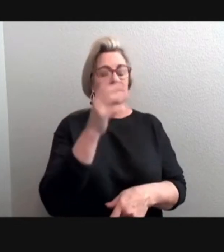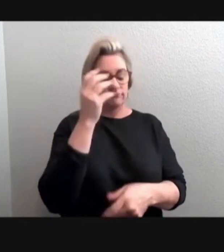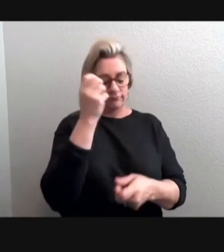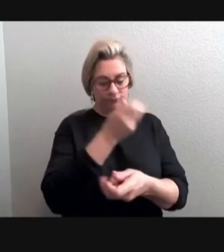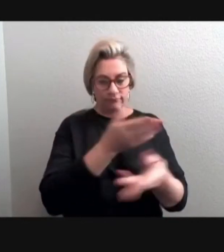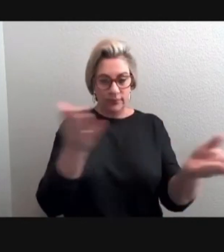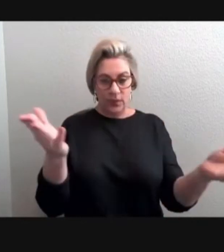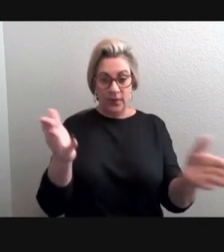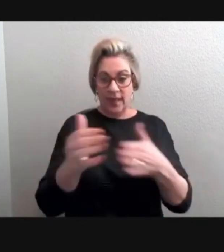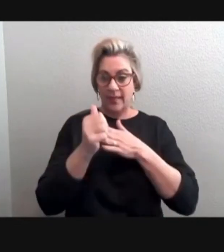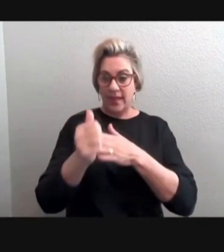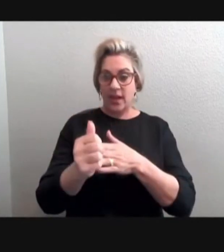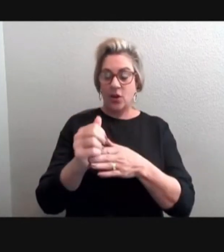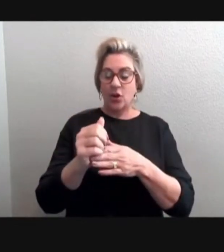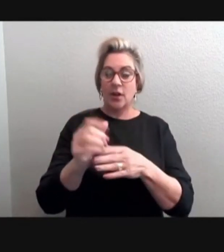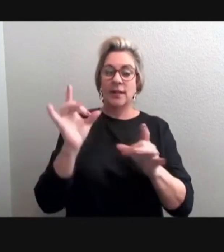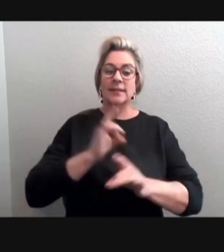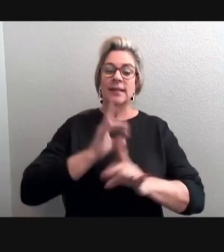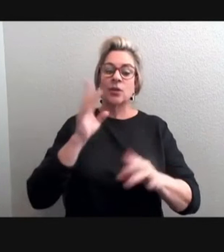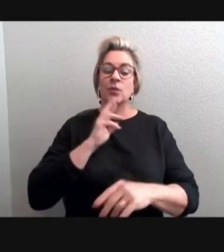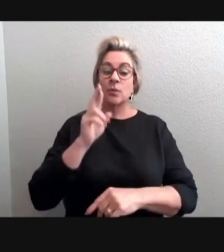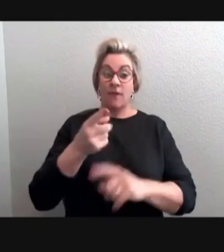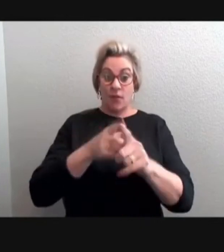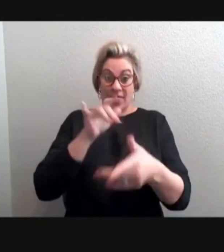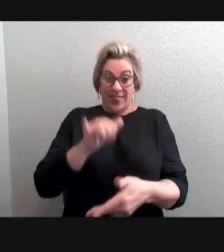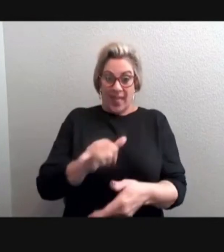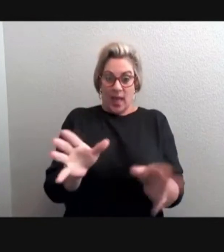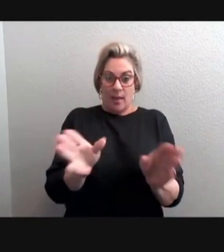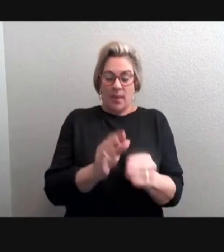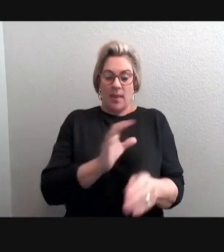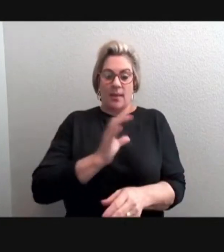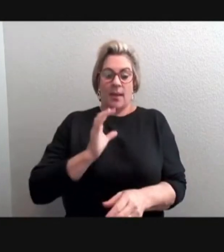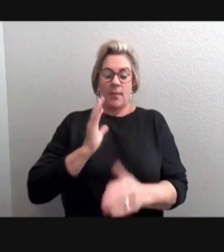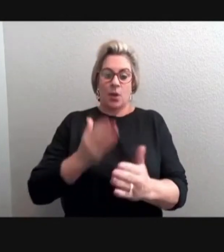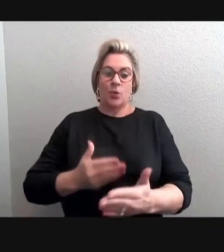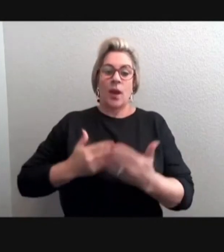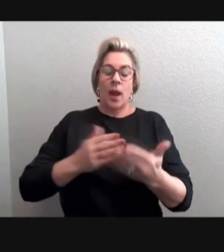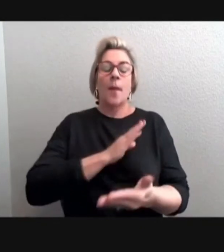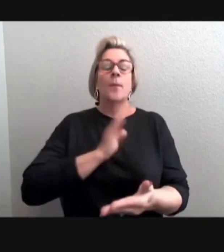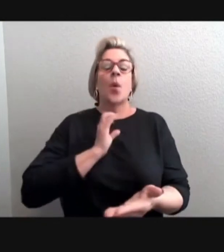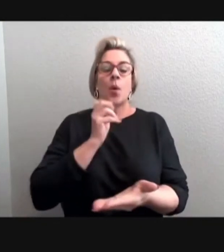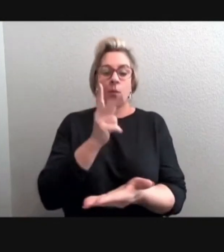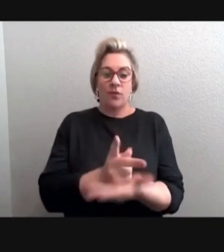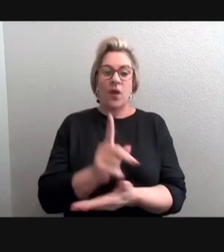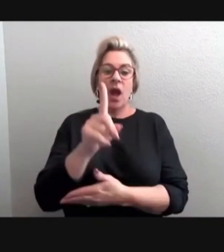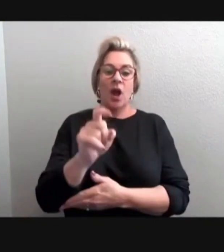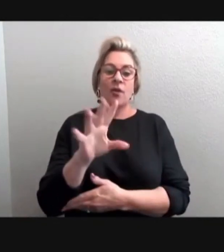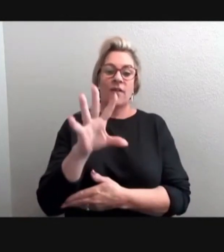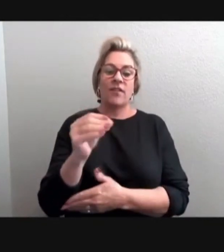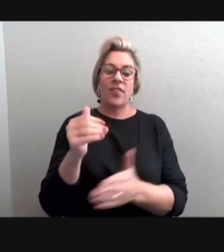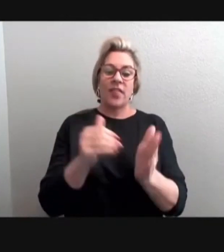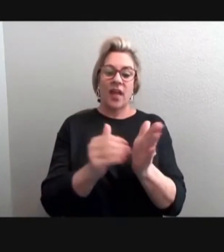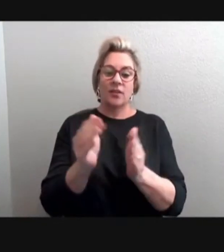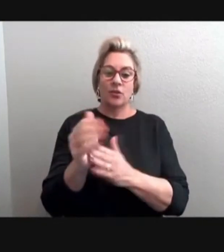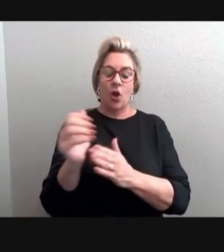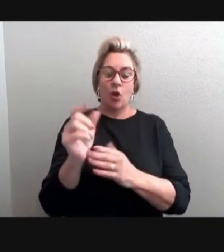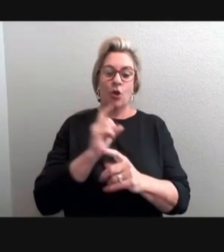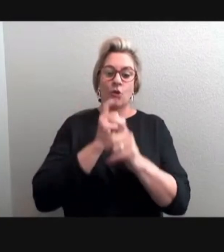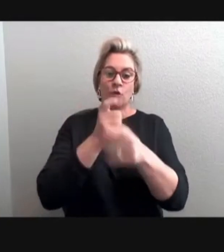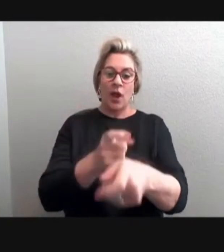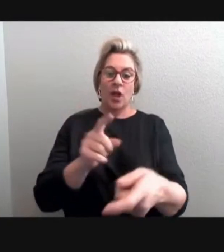leaders of the disaster response. From that meeting, the committee recommended and our board approved a $150,000 grant to